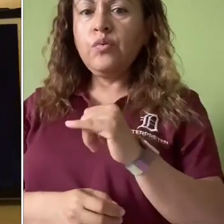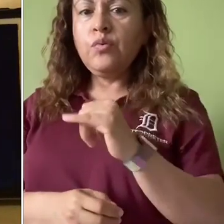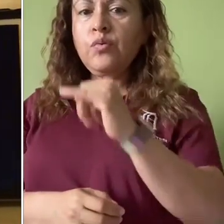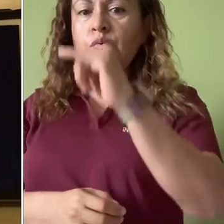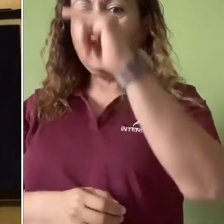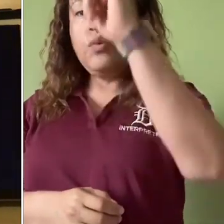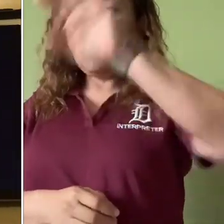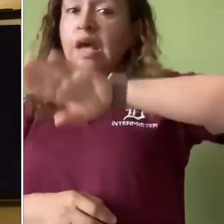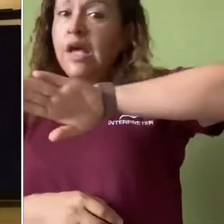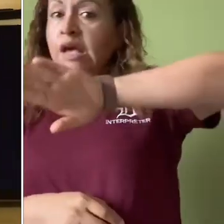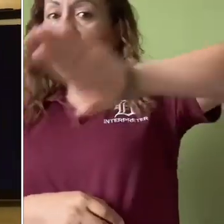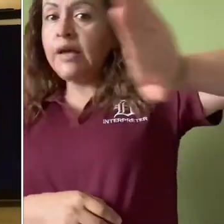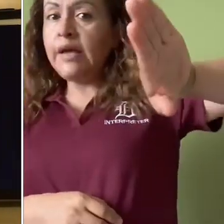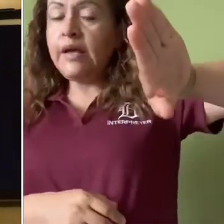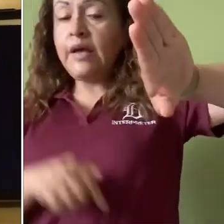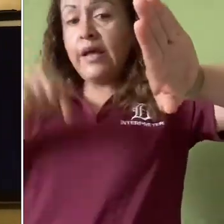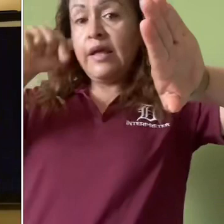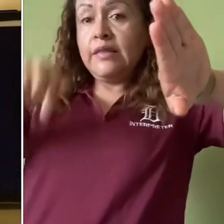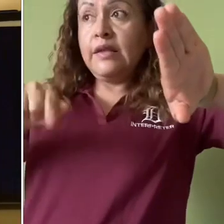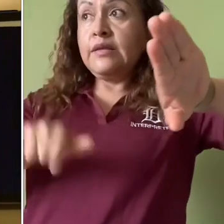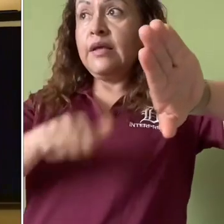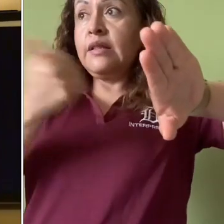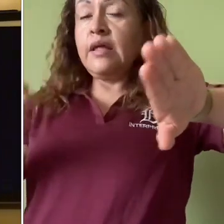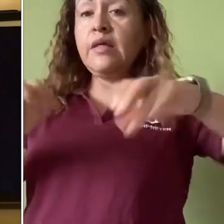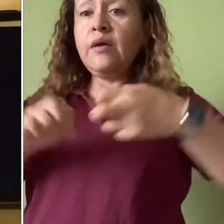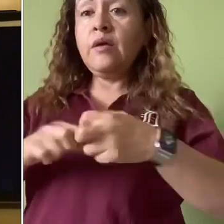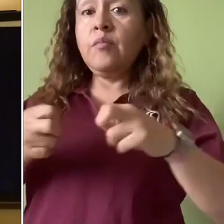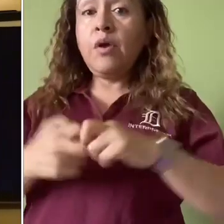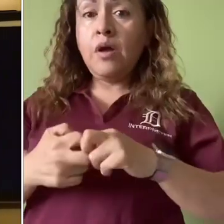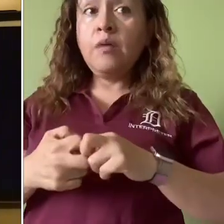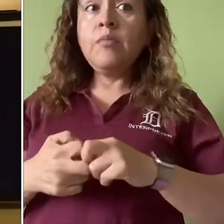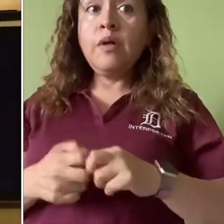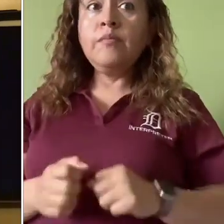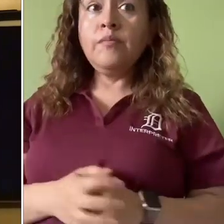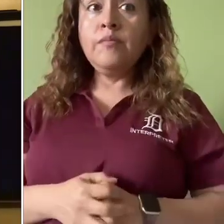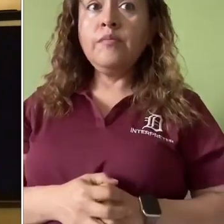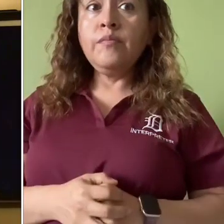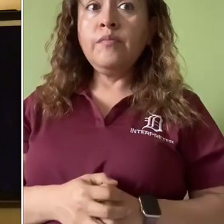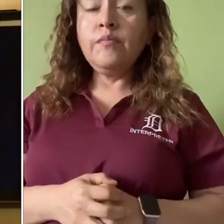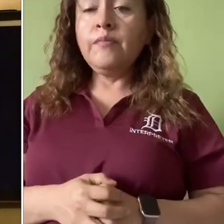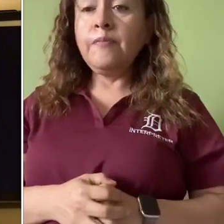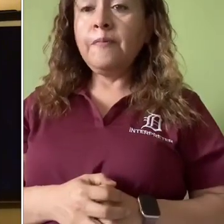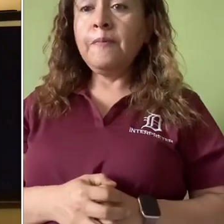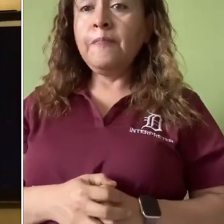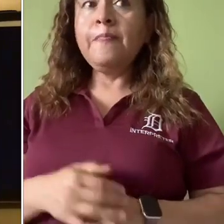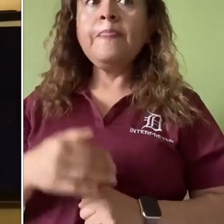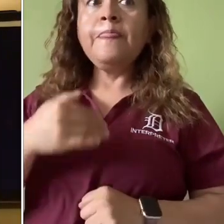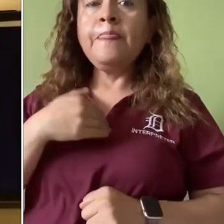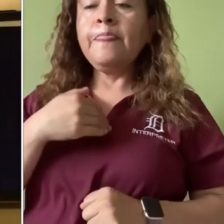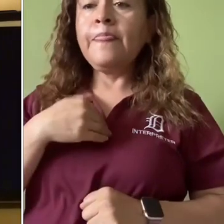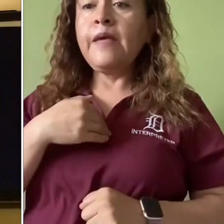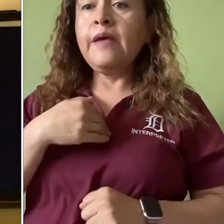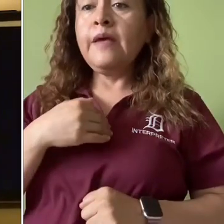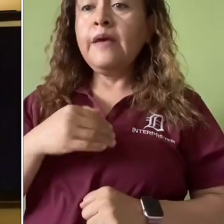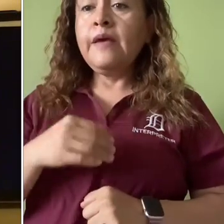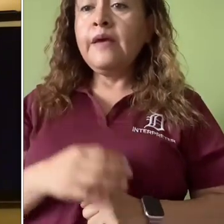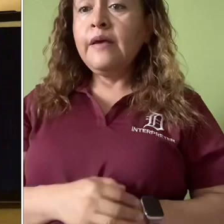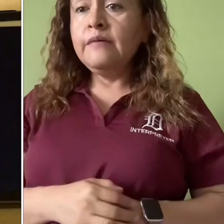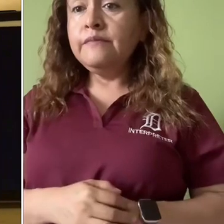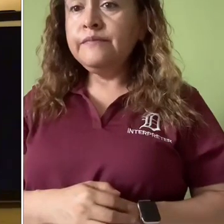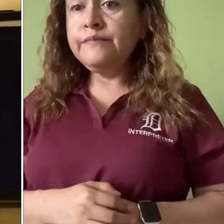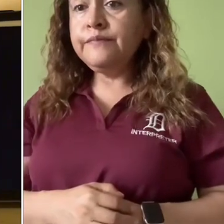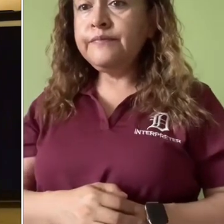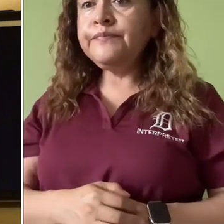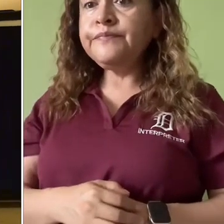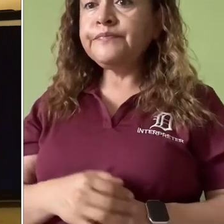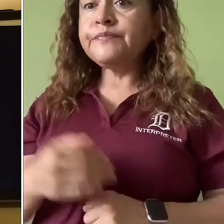line here to show that this is a different problem now. This is a different problem. So in this problem, we need to figure out what DE